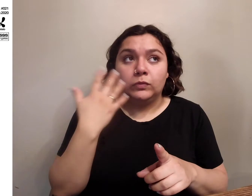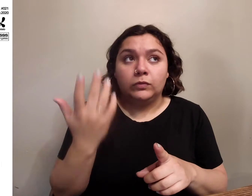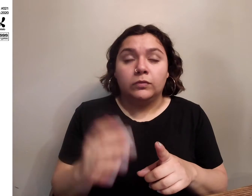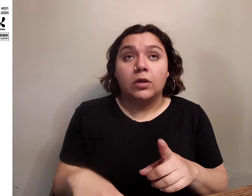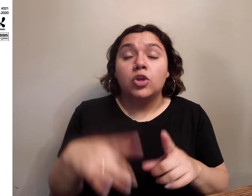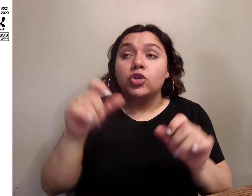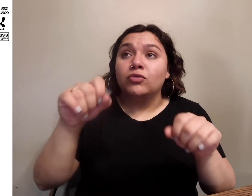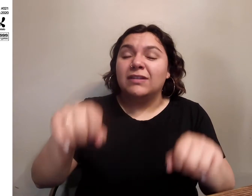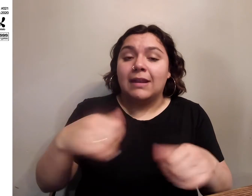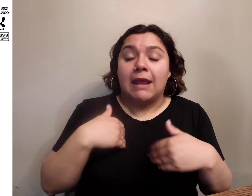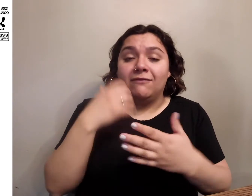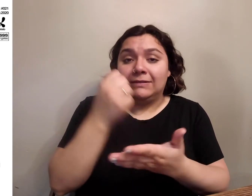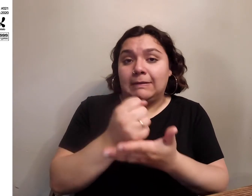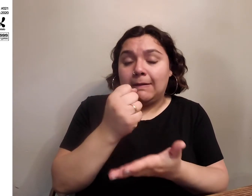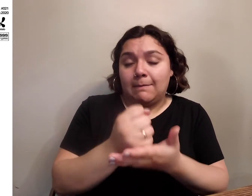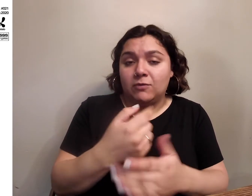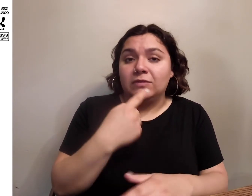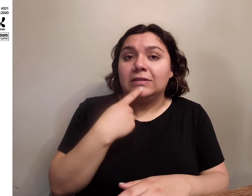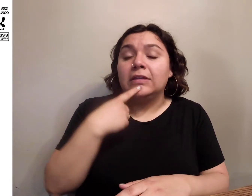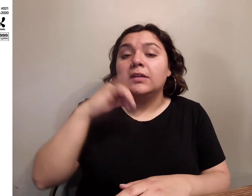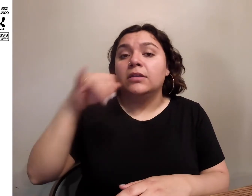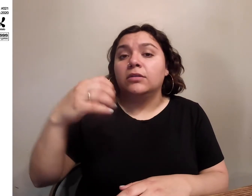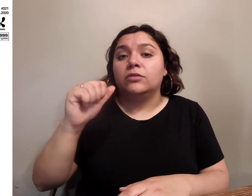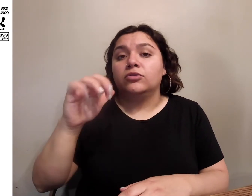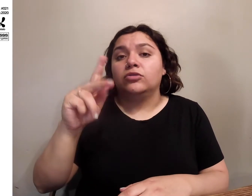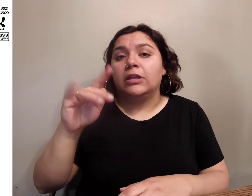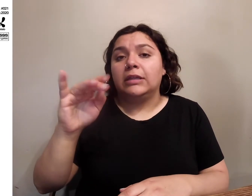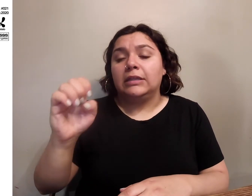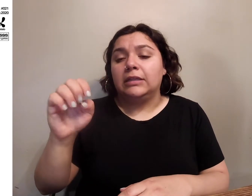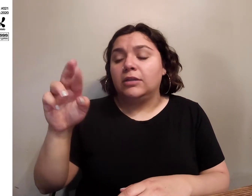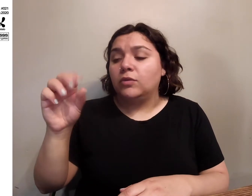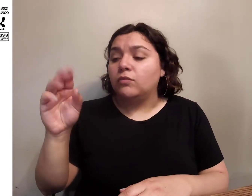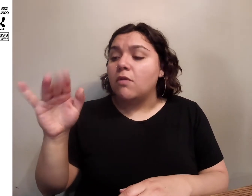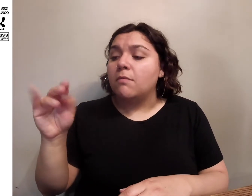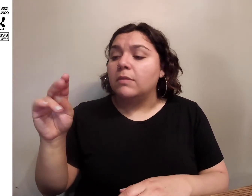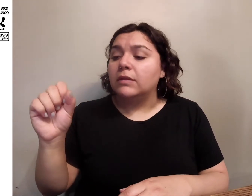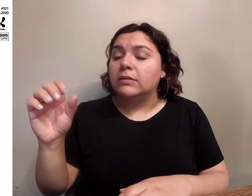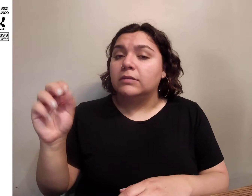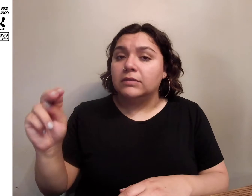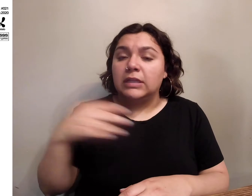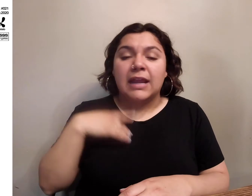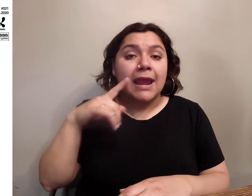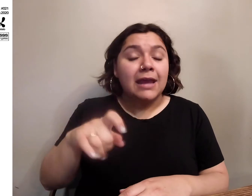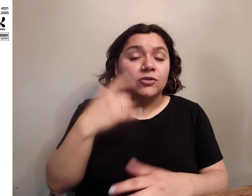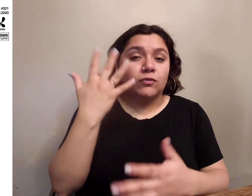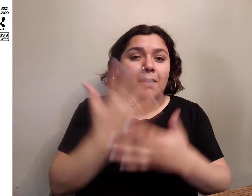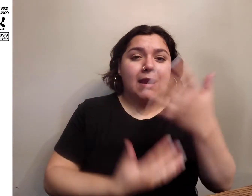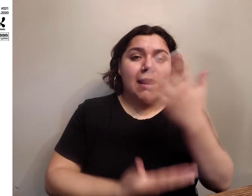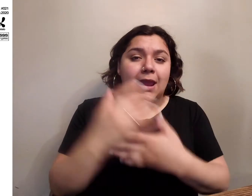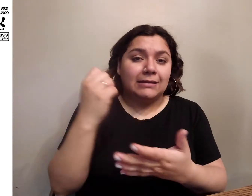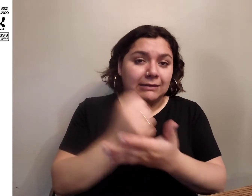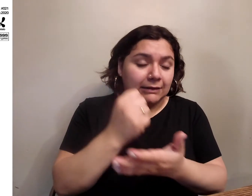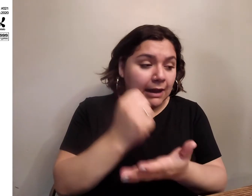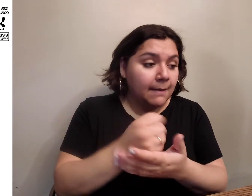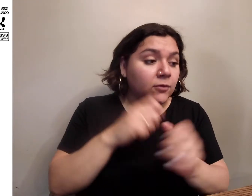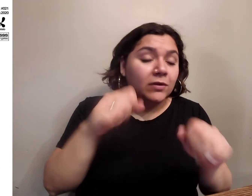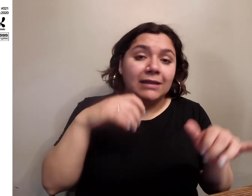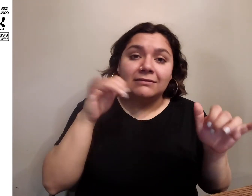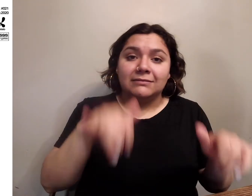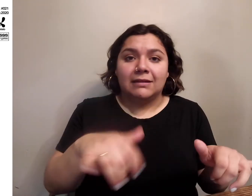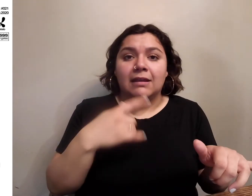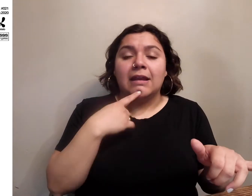you can get a stamp, it will say, Jackie Robinson Station. If I ask them to hand stamp it that way, it will say that. And I love